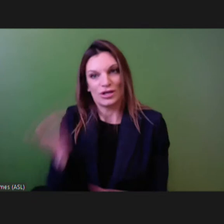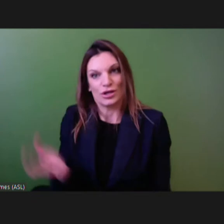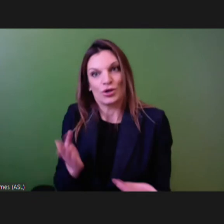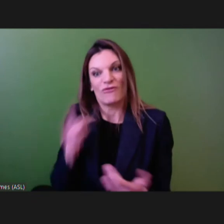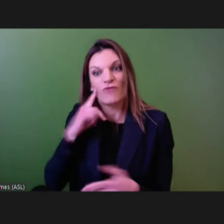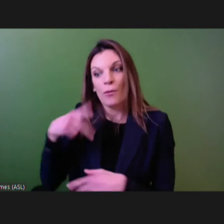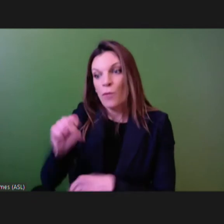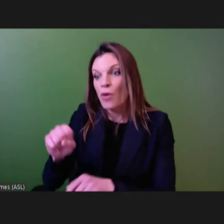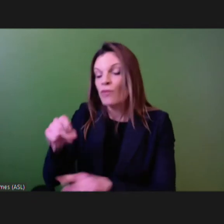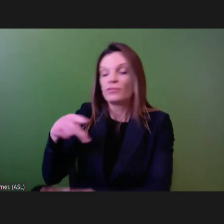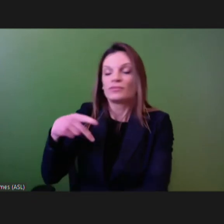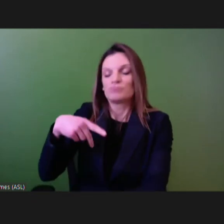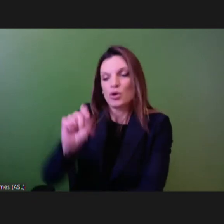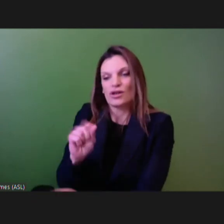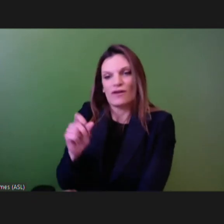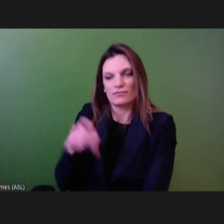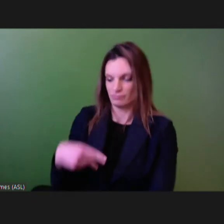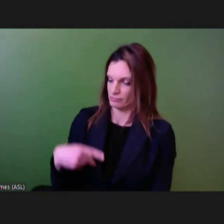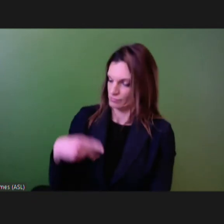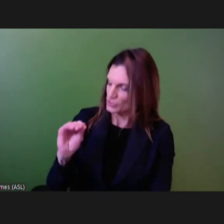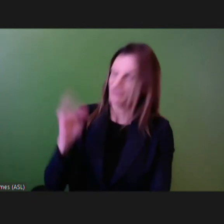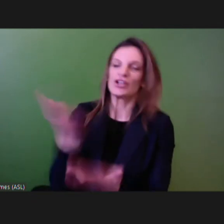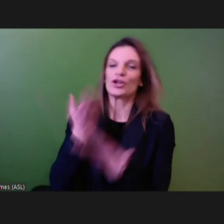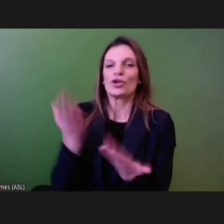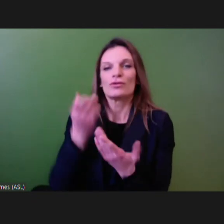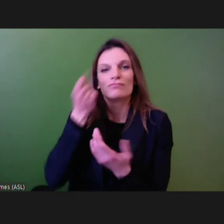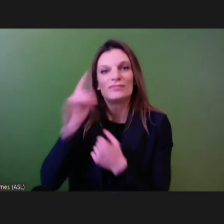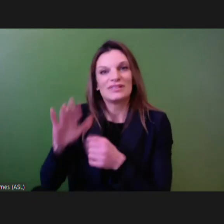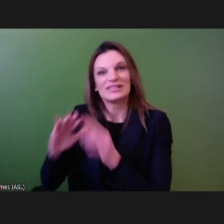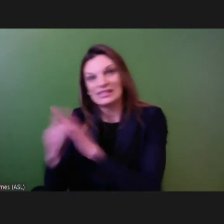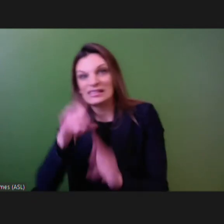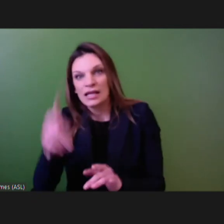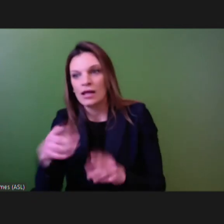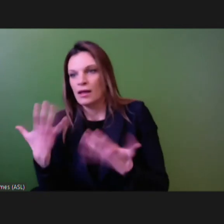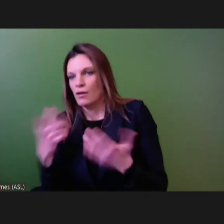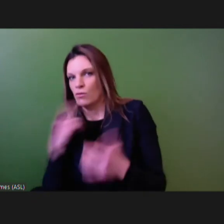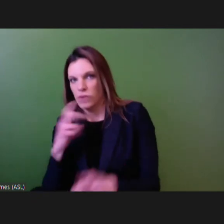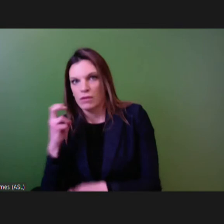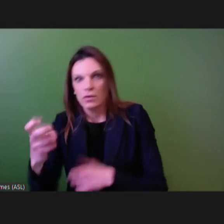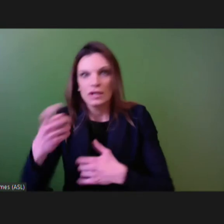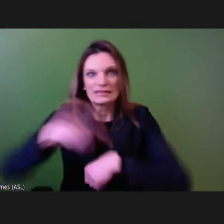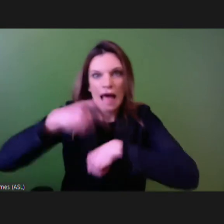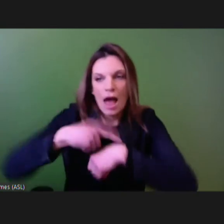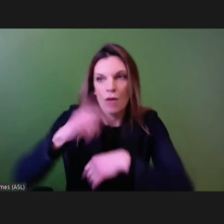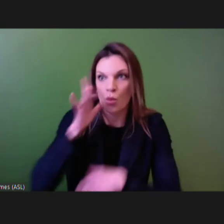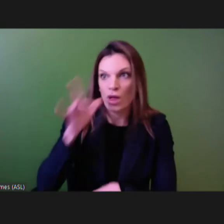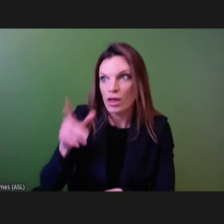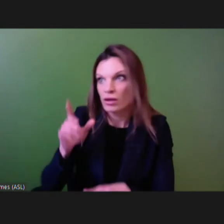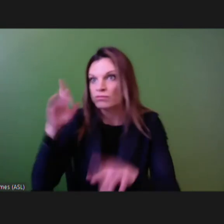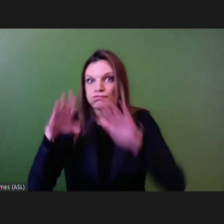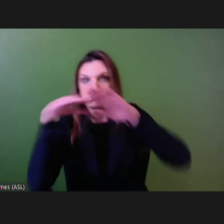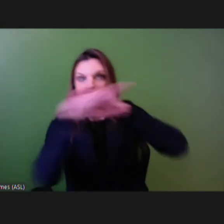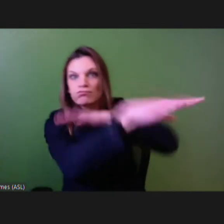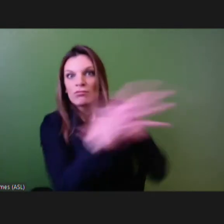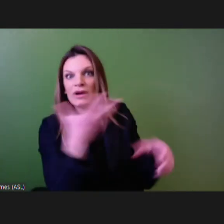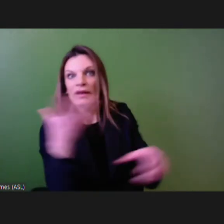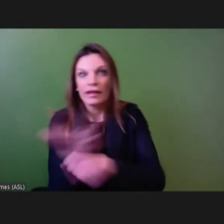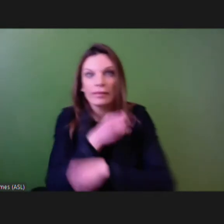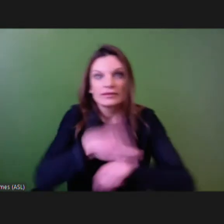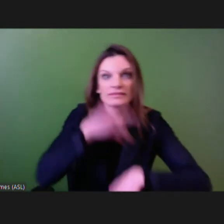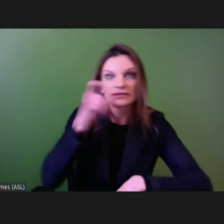is far slower than the suburbs. And now, because the Dropboxes are limited, my vote may not be